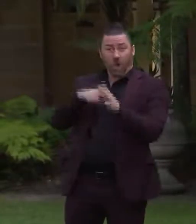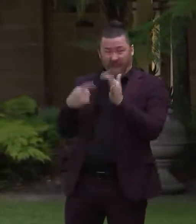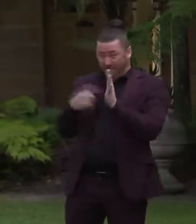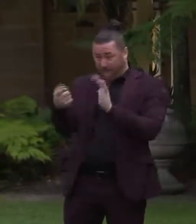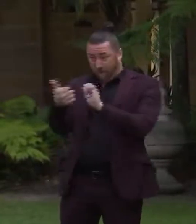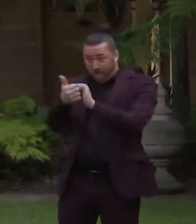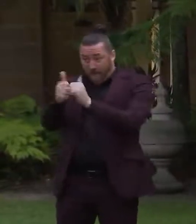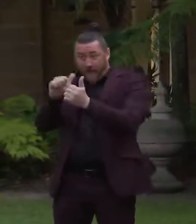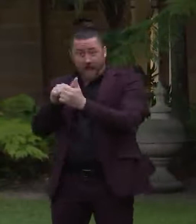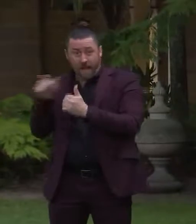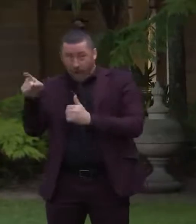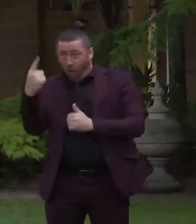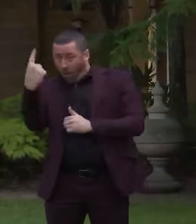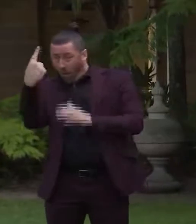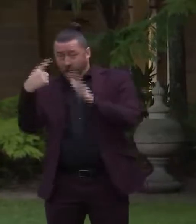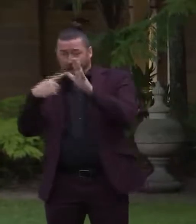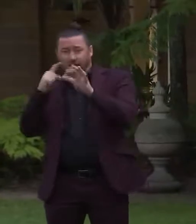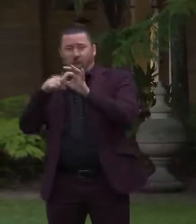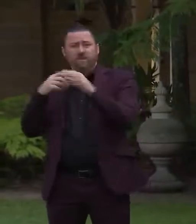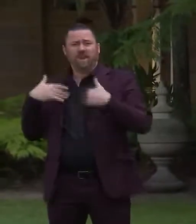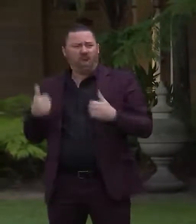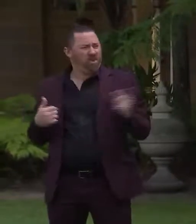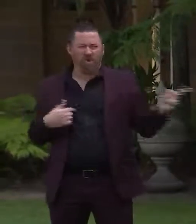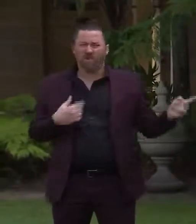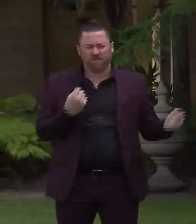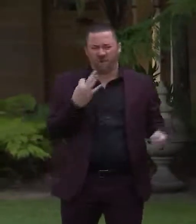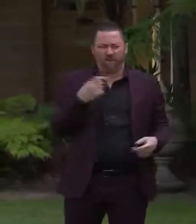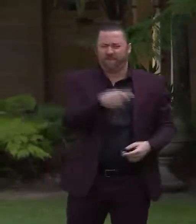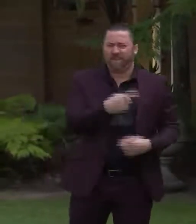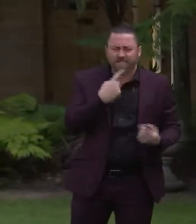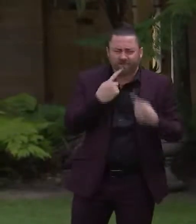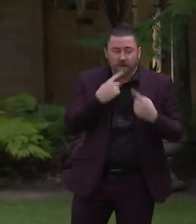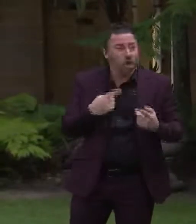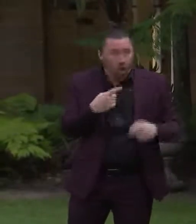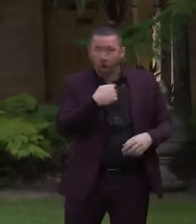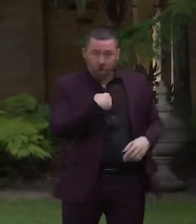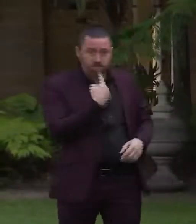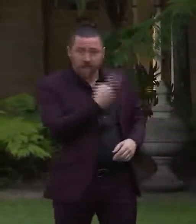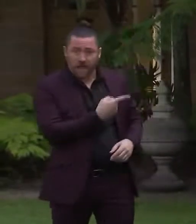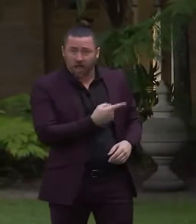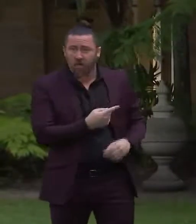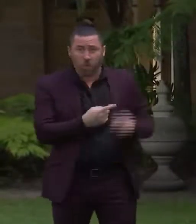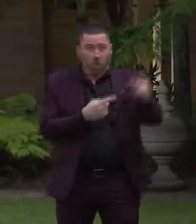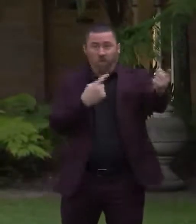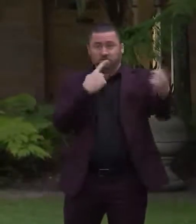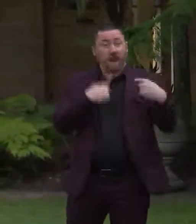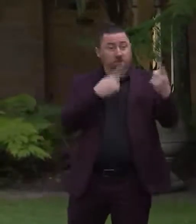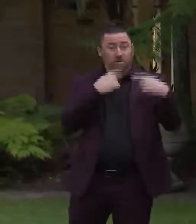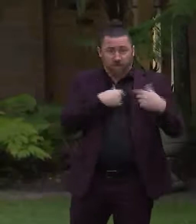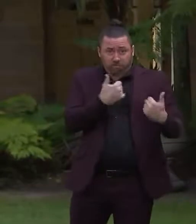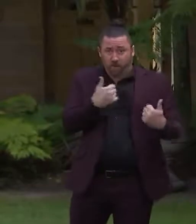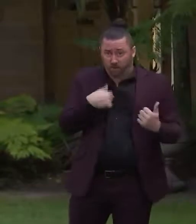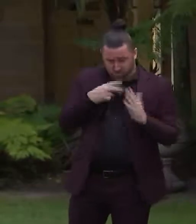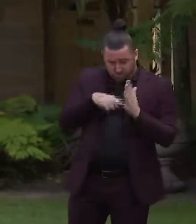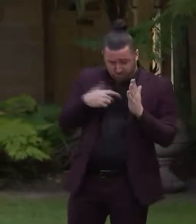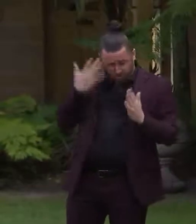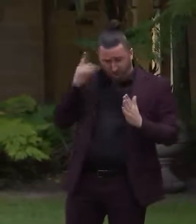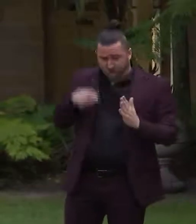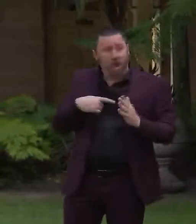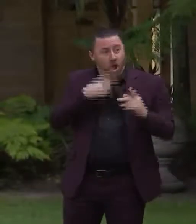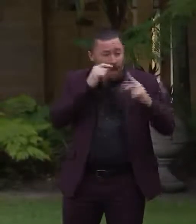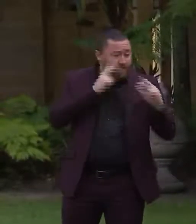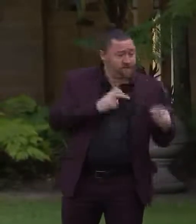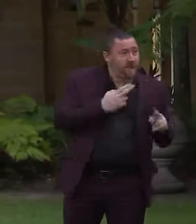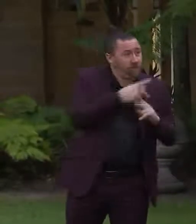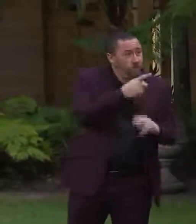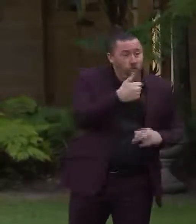is a frontline 1A... Yeah, Tim, I don't have those details on me, but... I'm telling you. Well, you might tell me, but I don't have those details on me. We'll investigate that for